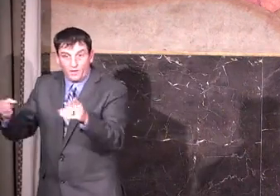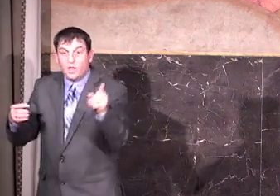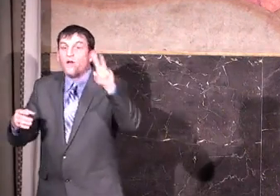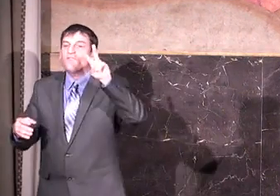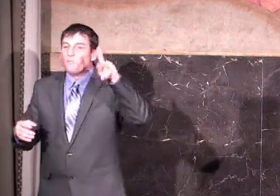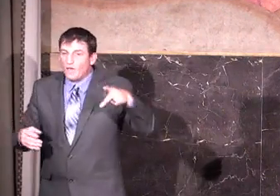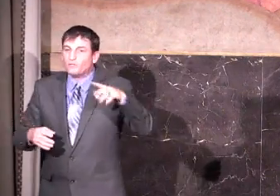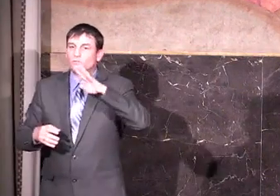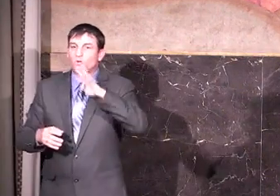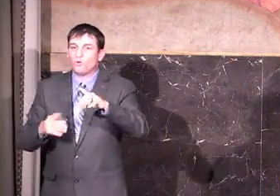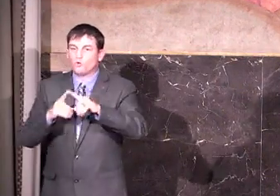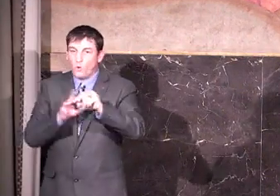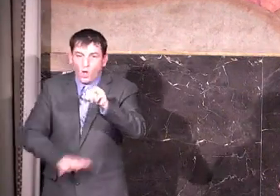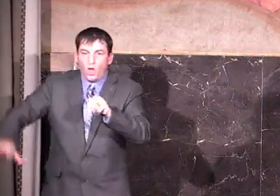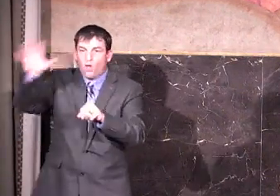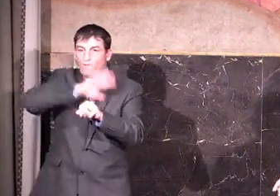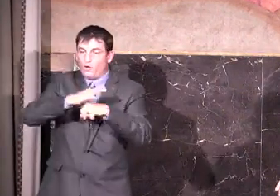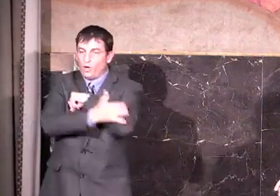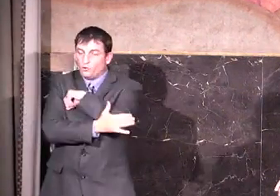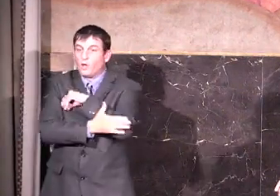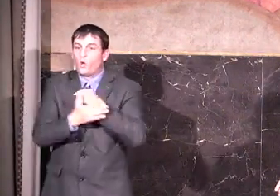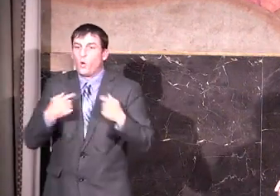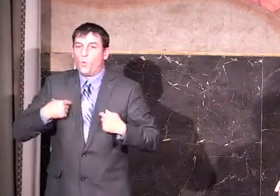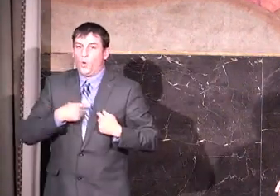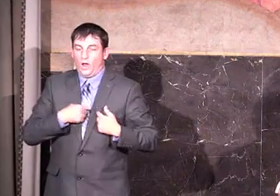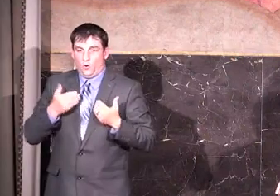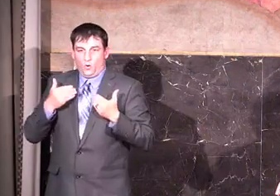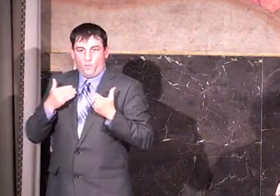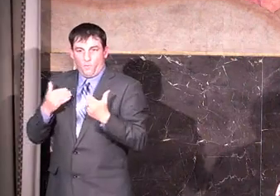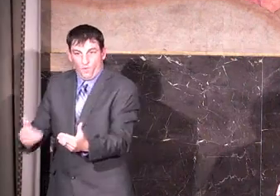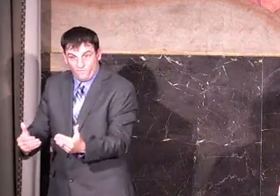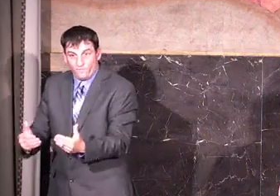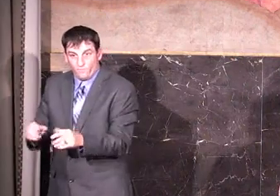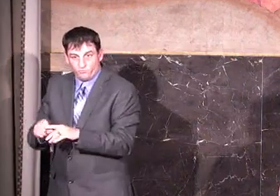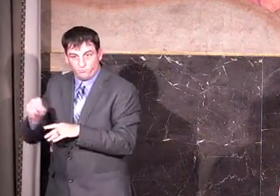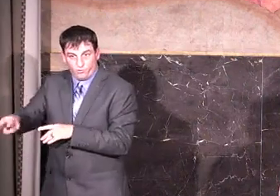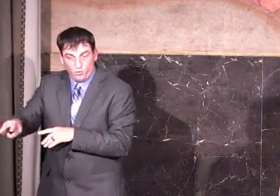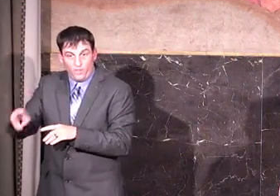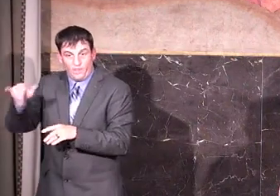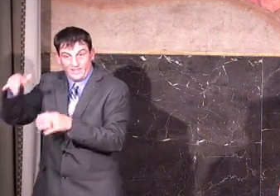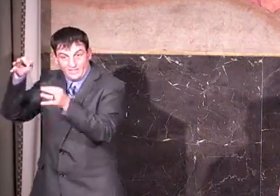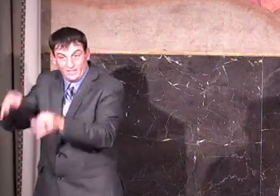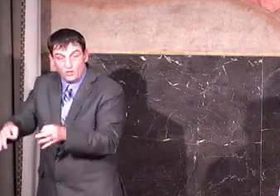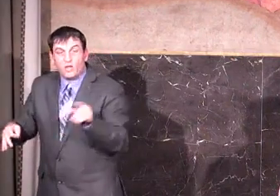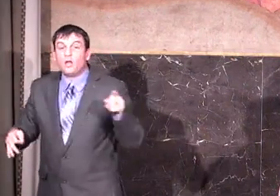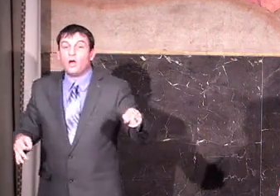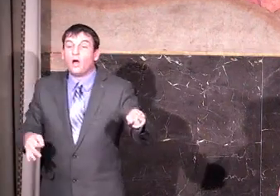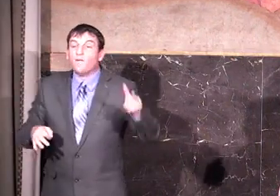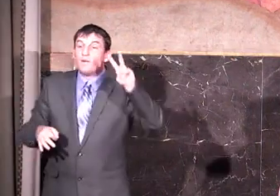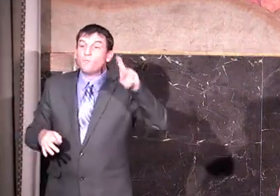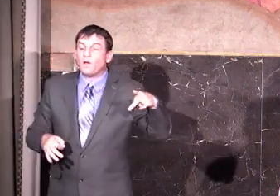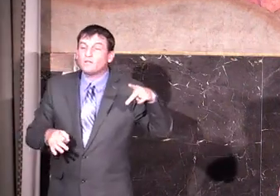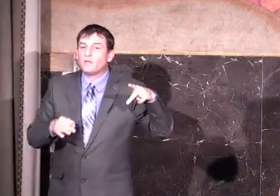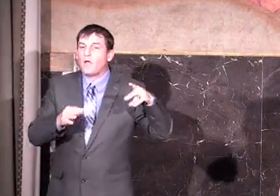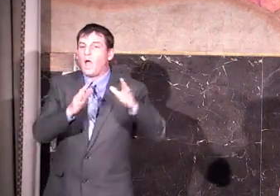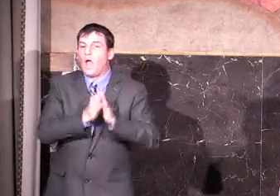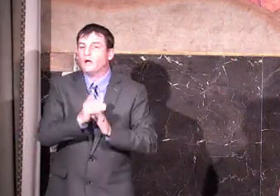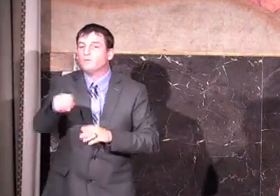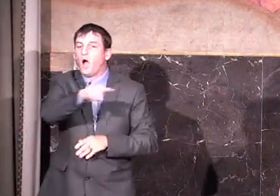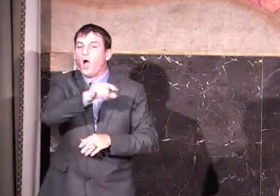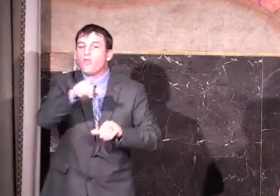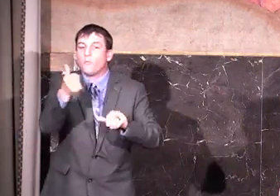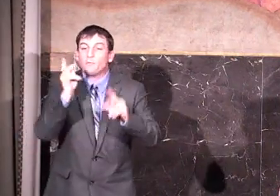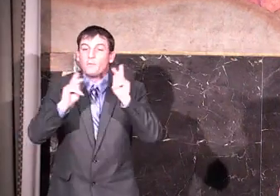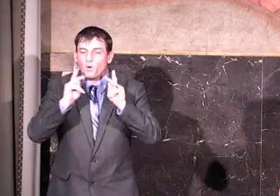today, that we had moved ahead on that particular decision, and he asked others to consider whether they can and should